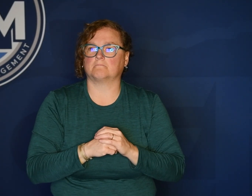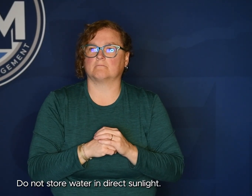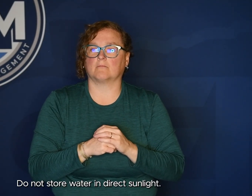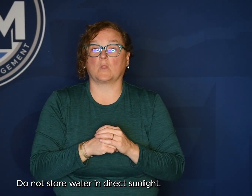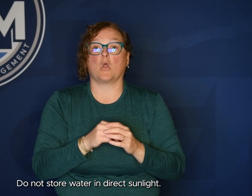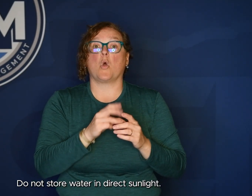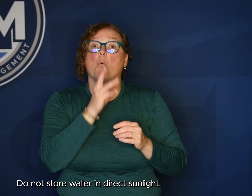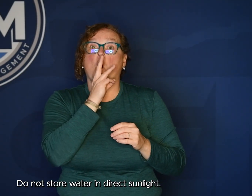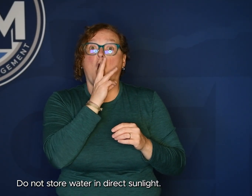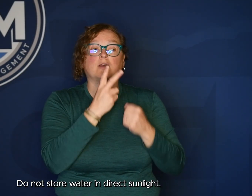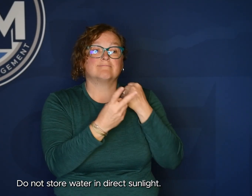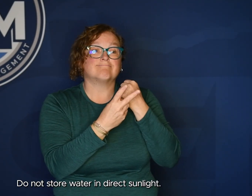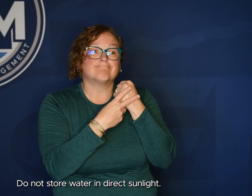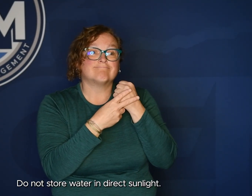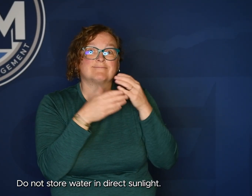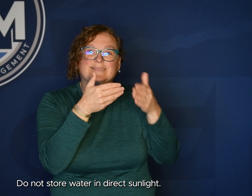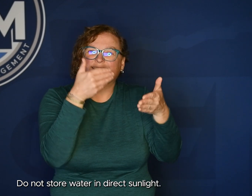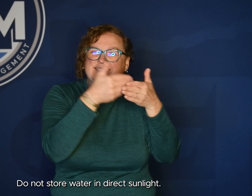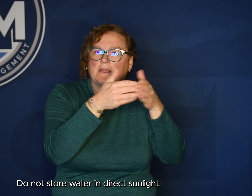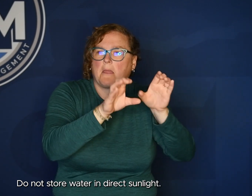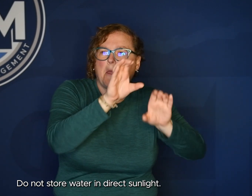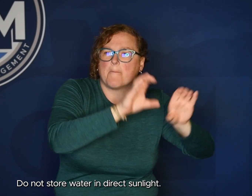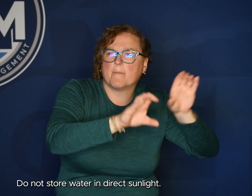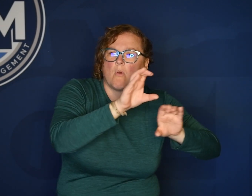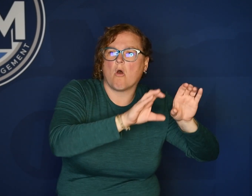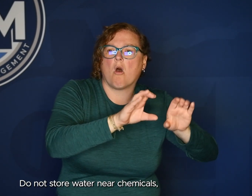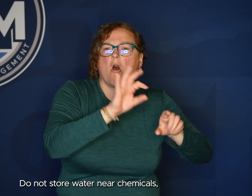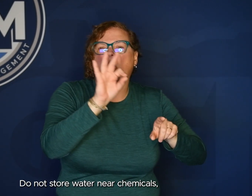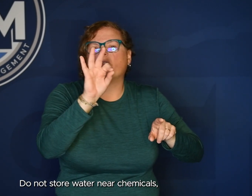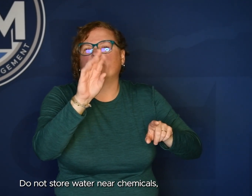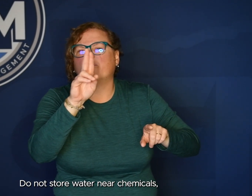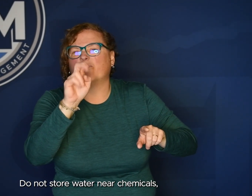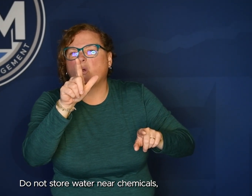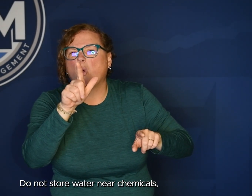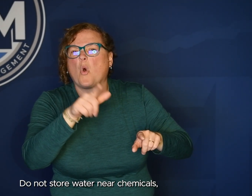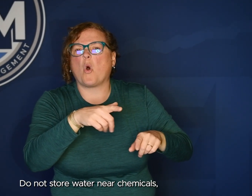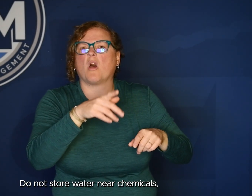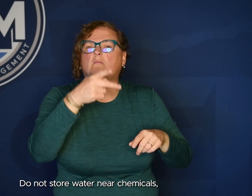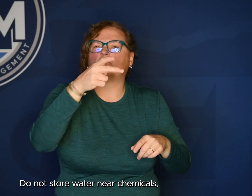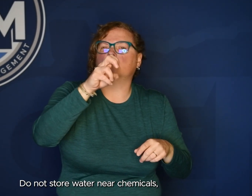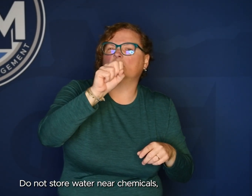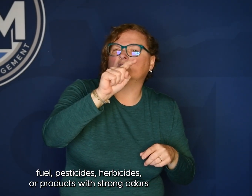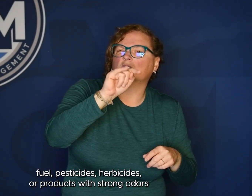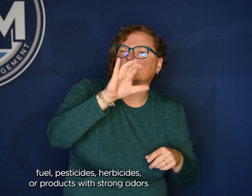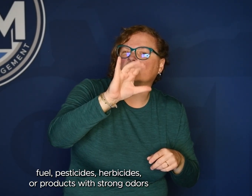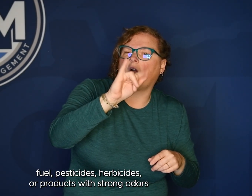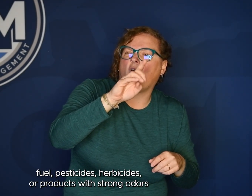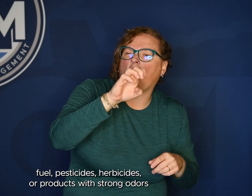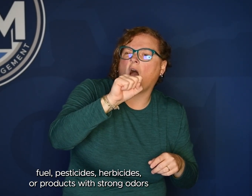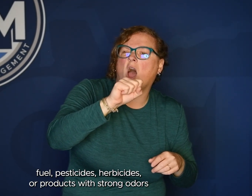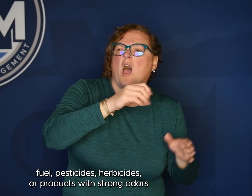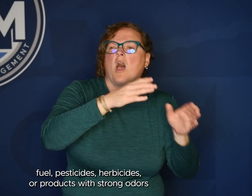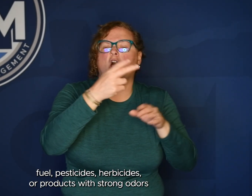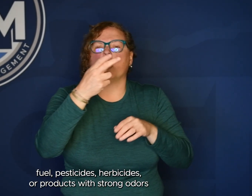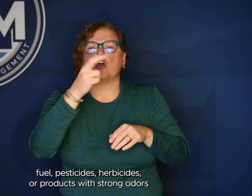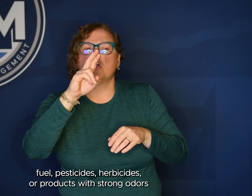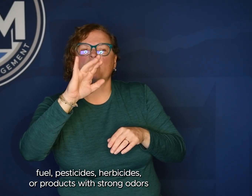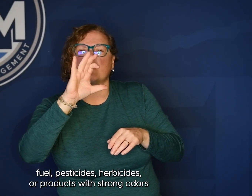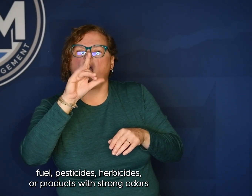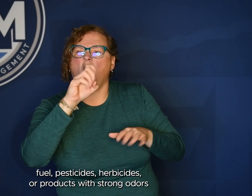Do not store water in direct sunlight. Do not store water near chemicals, fuel, pesticides, herbicides,